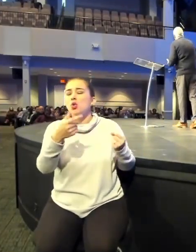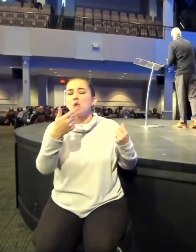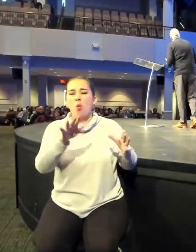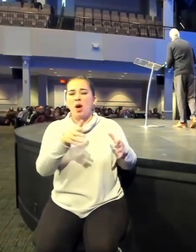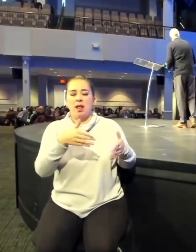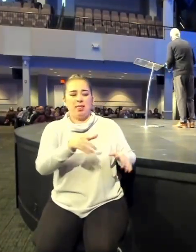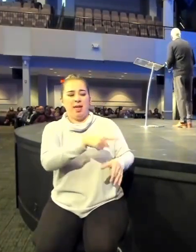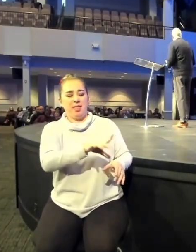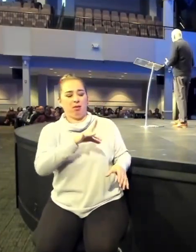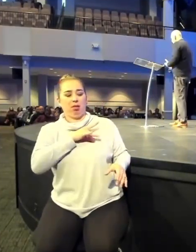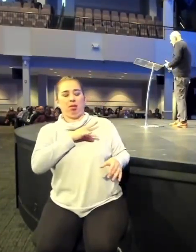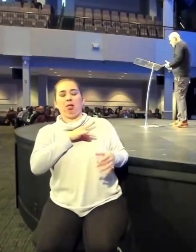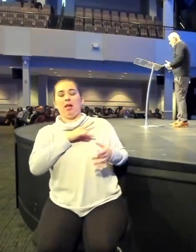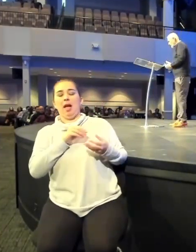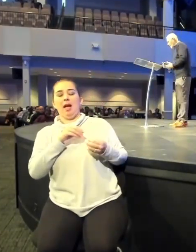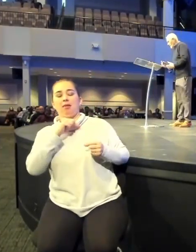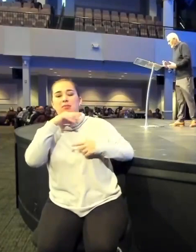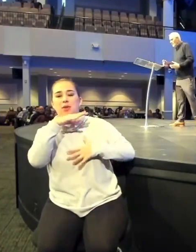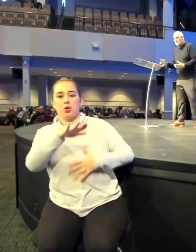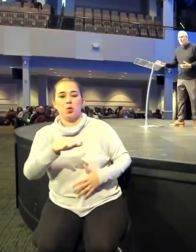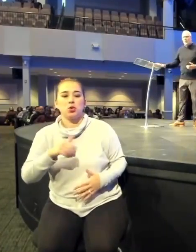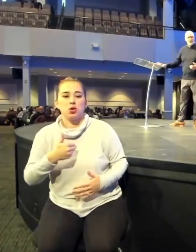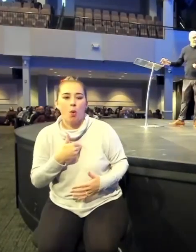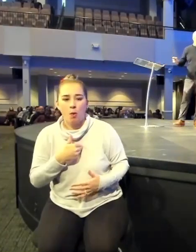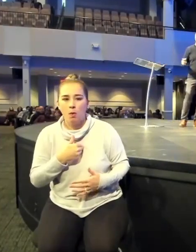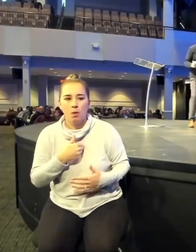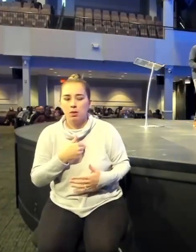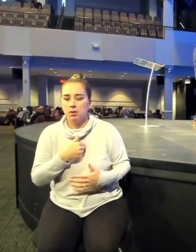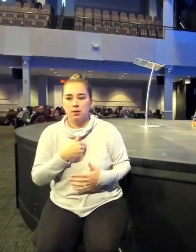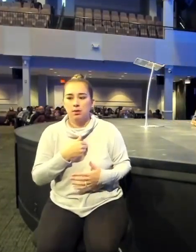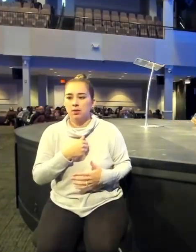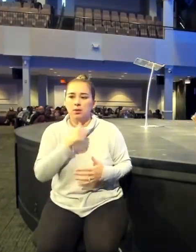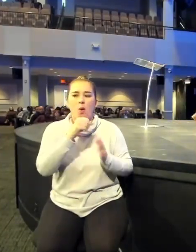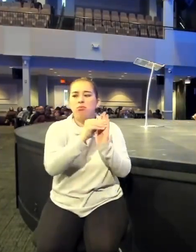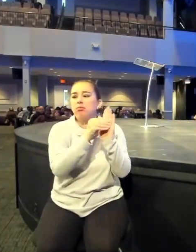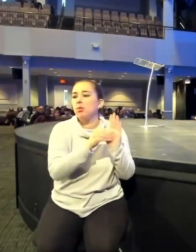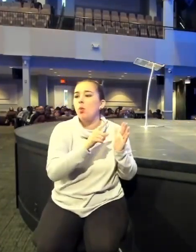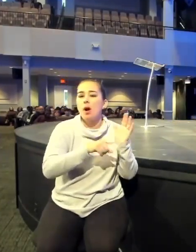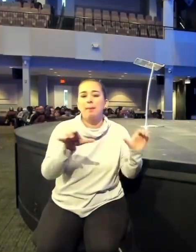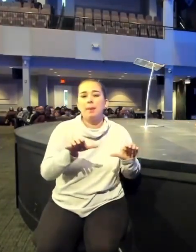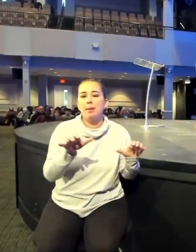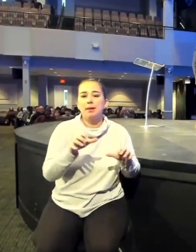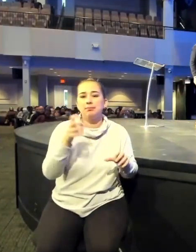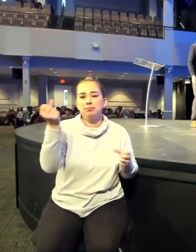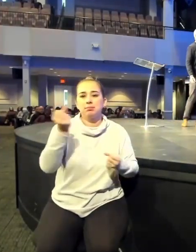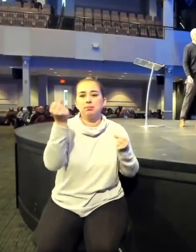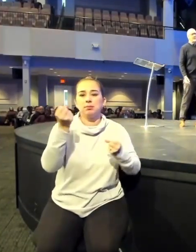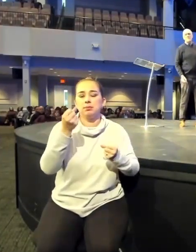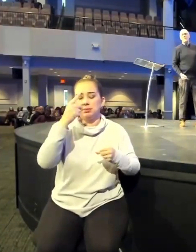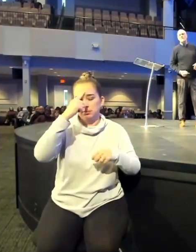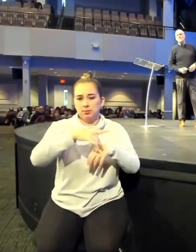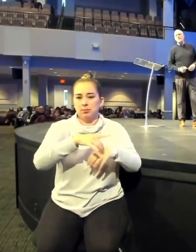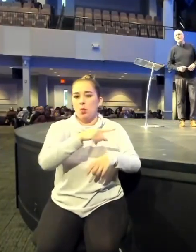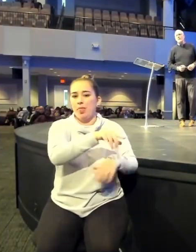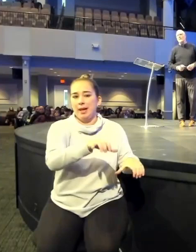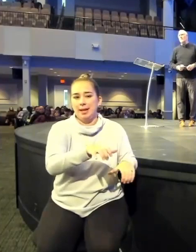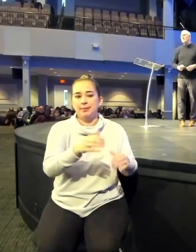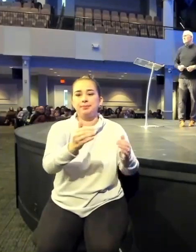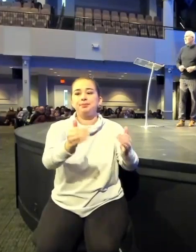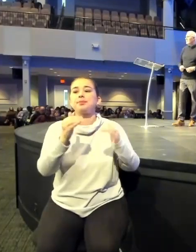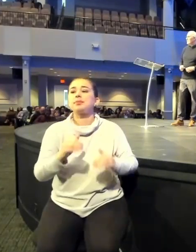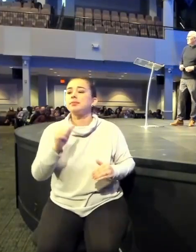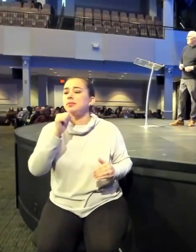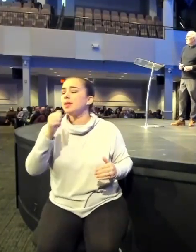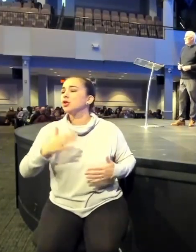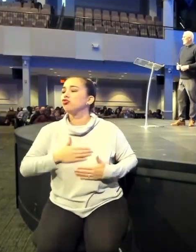it in your own soul. Amen? Keeps no record of wrongs. And then it does not rejoice in evil.